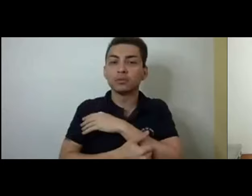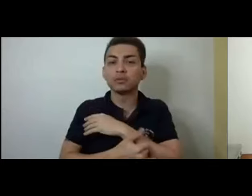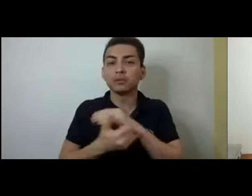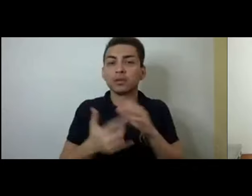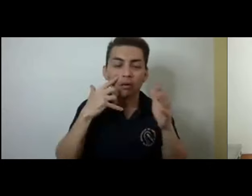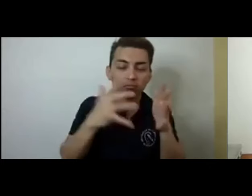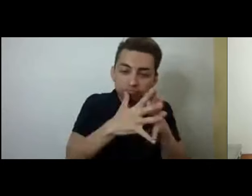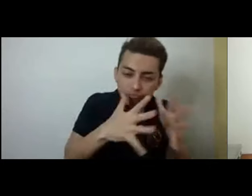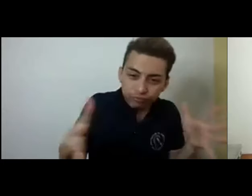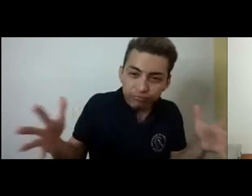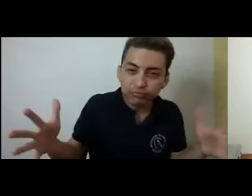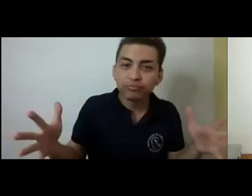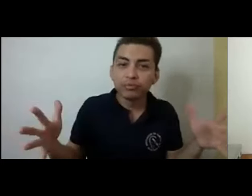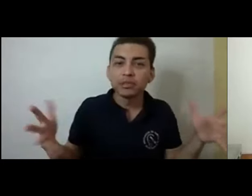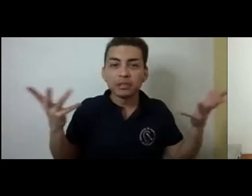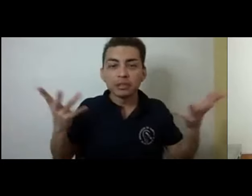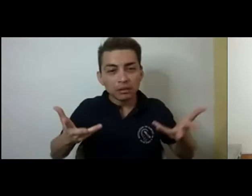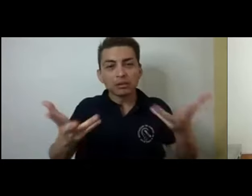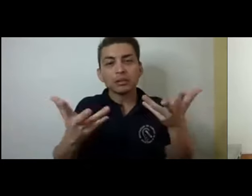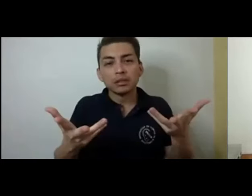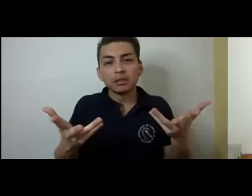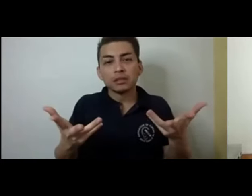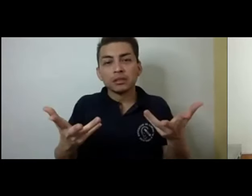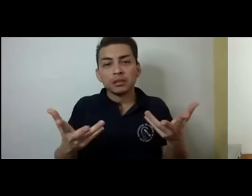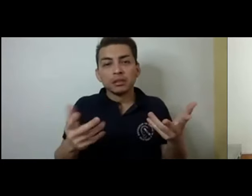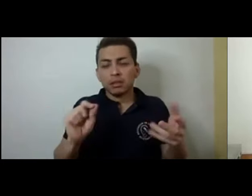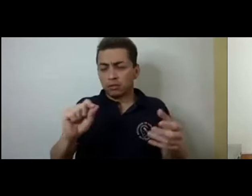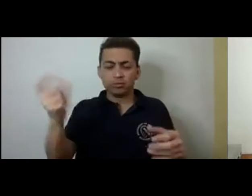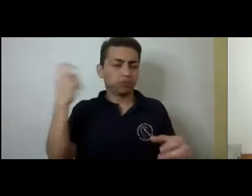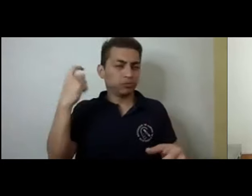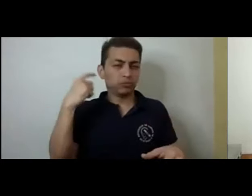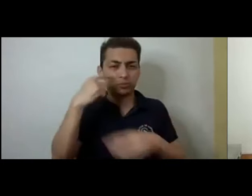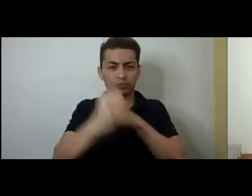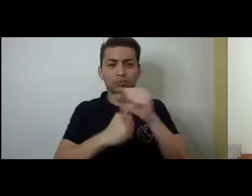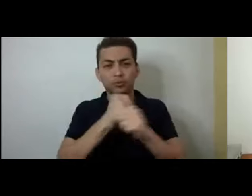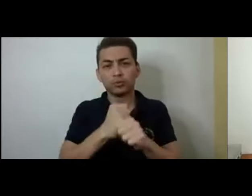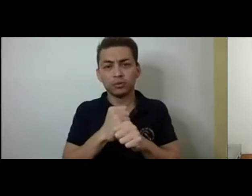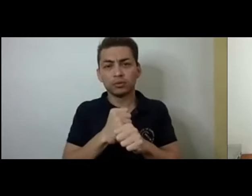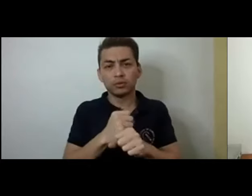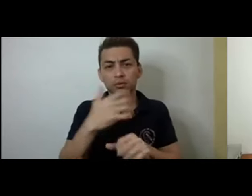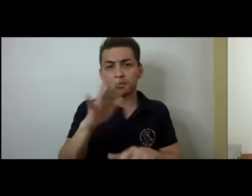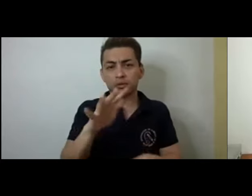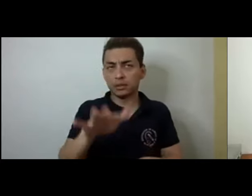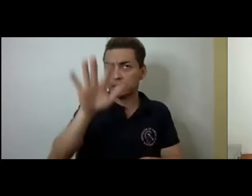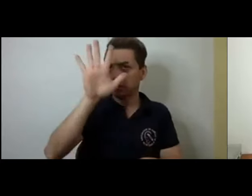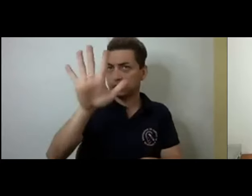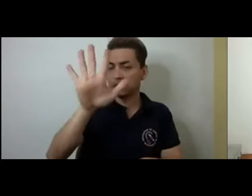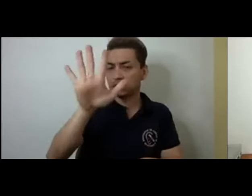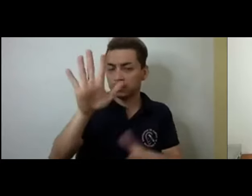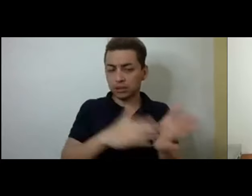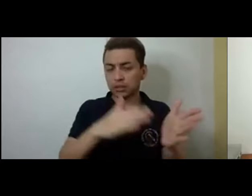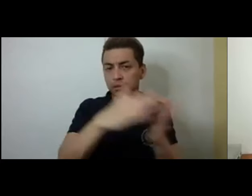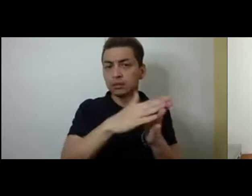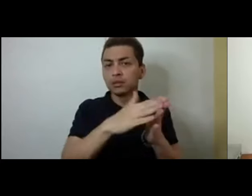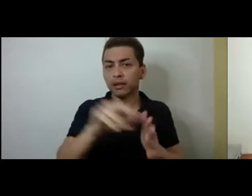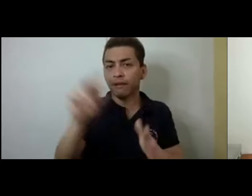mass forced displacement in recent years, with over 5 million Venezuelans displaced as a